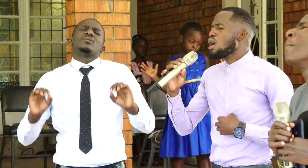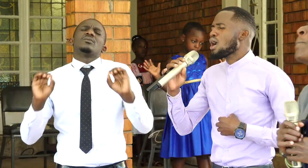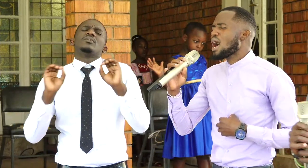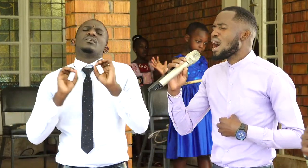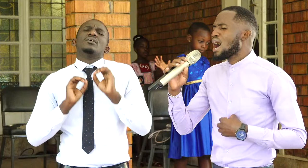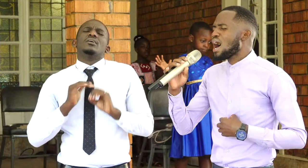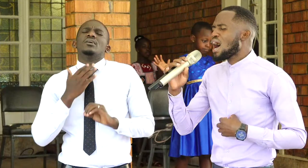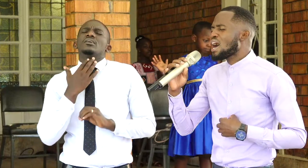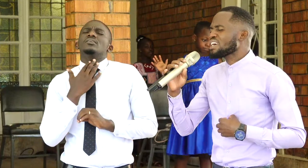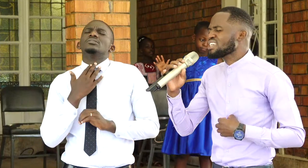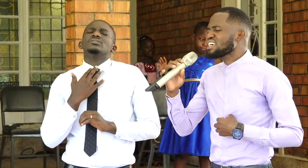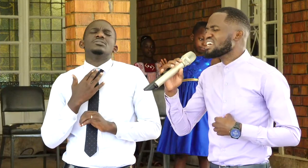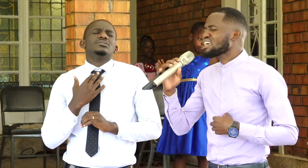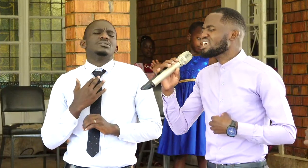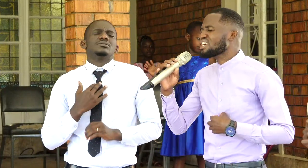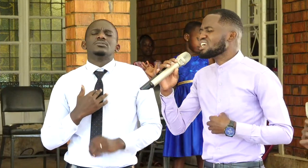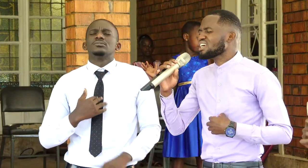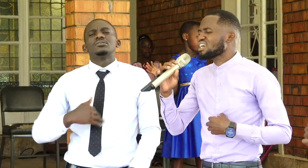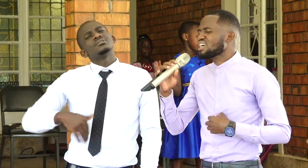you. Oh, I